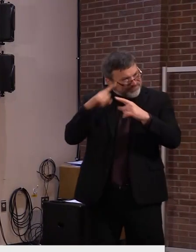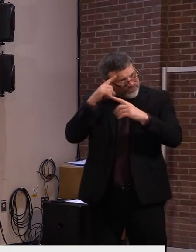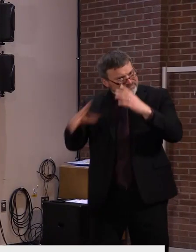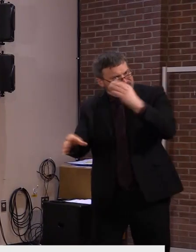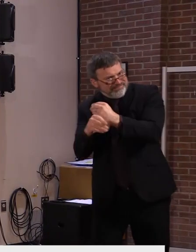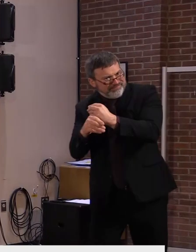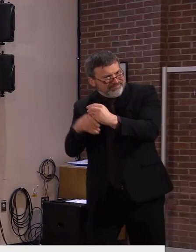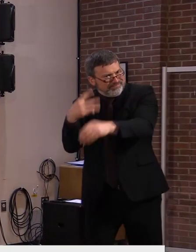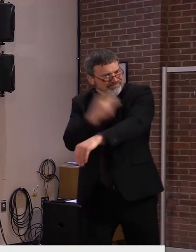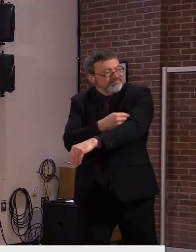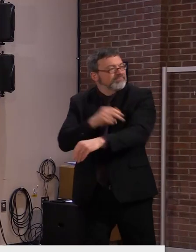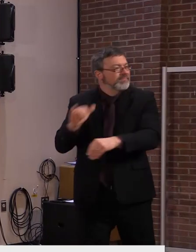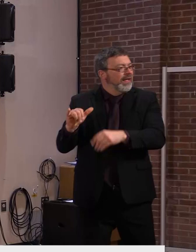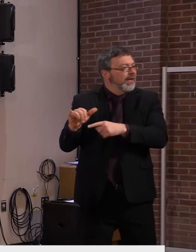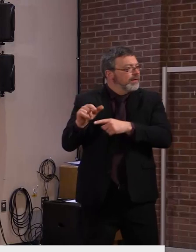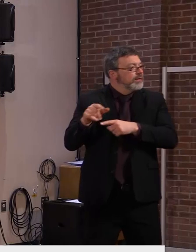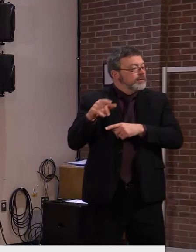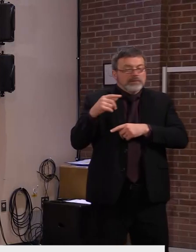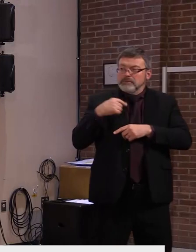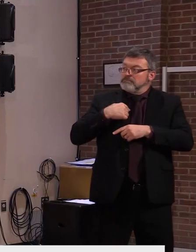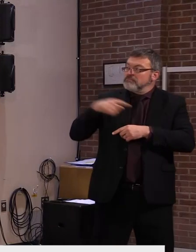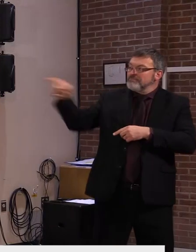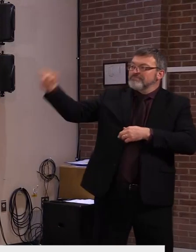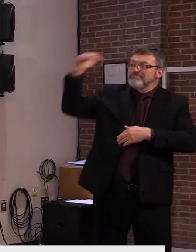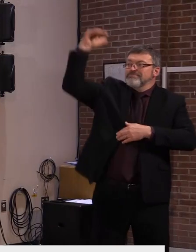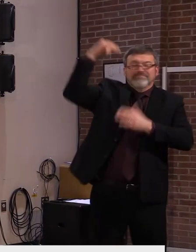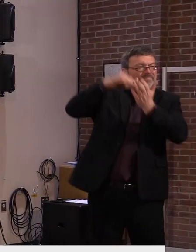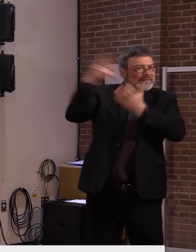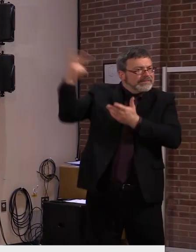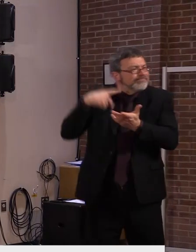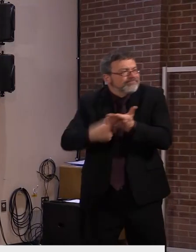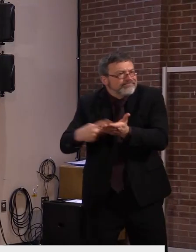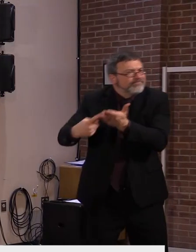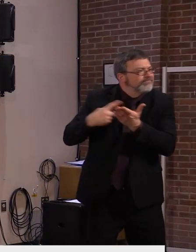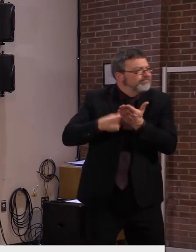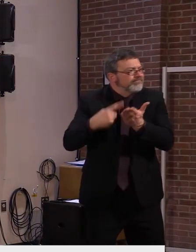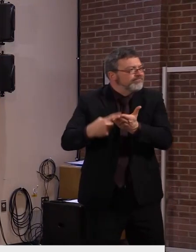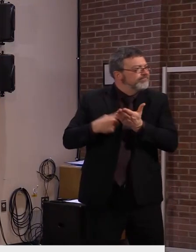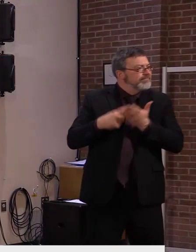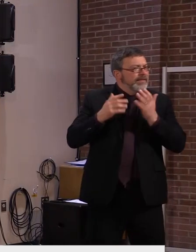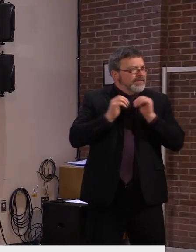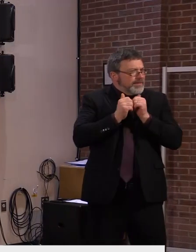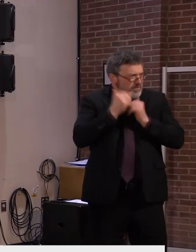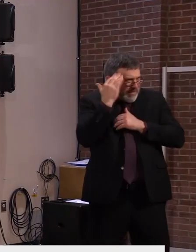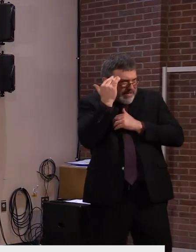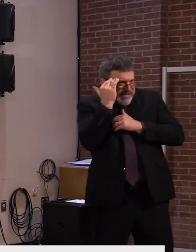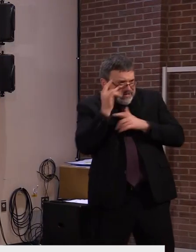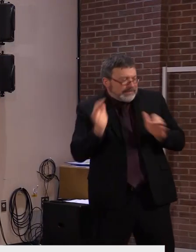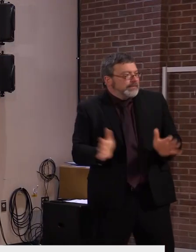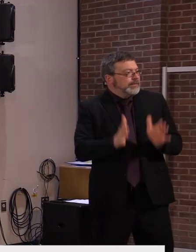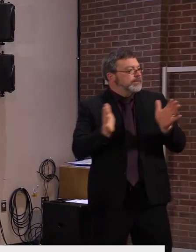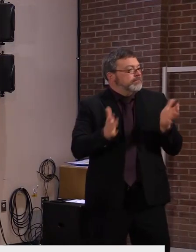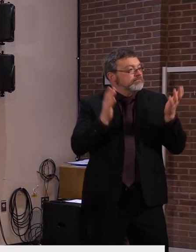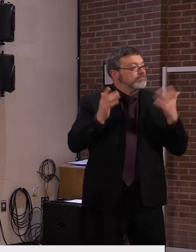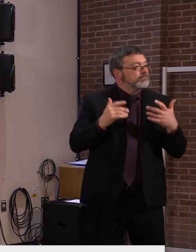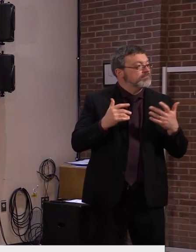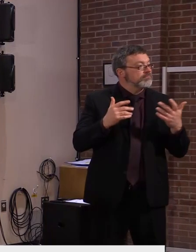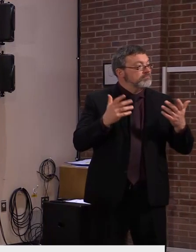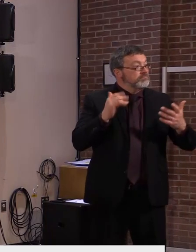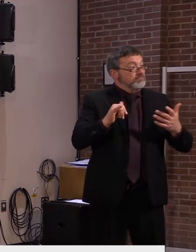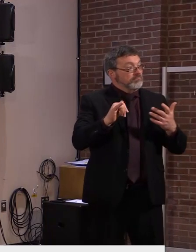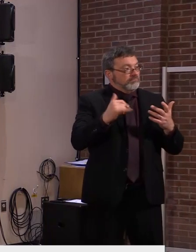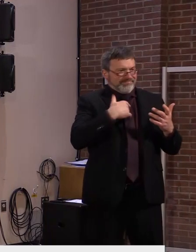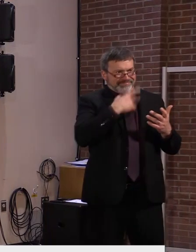boosters are important and the encouraging results, as Commissioner Picek had pointed out, the encouraging results we are seeing